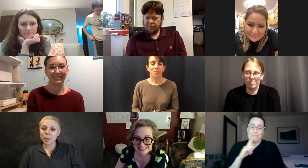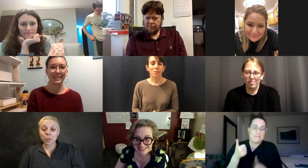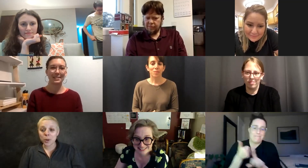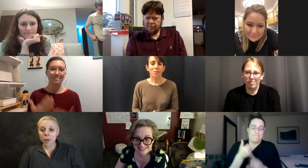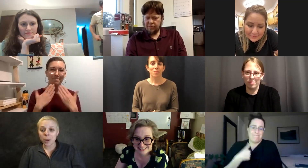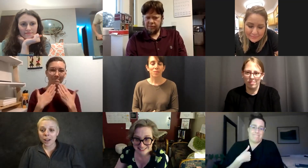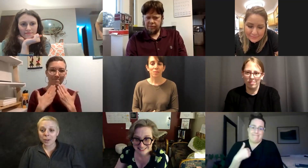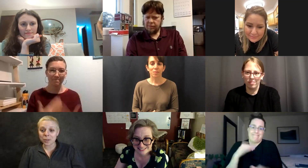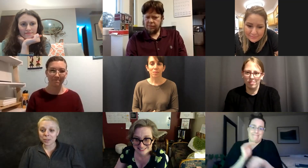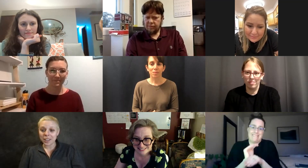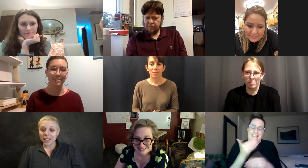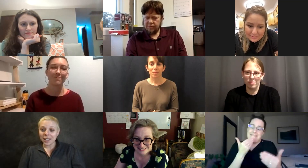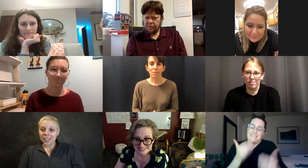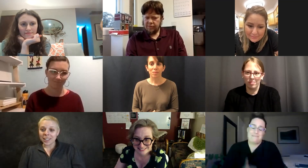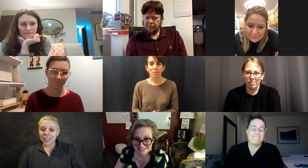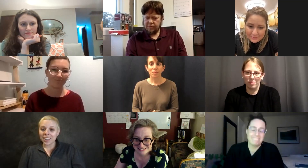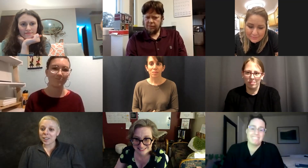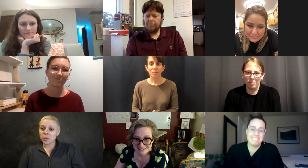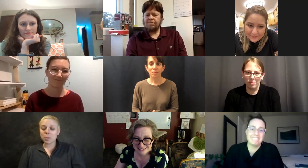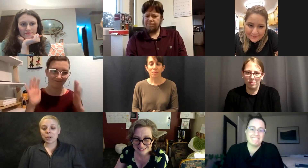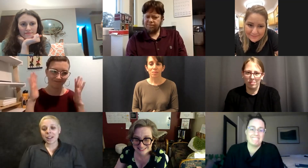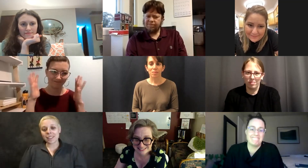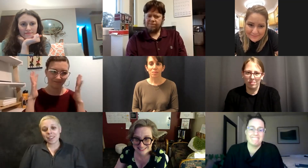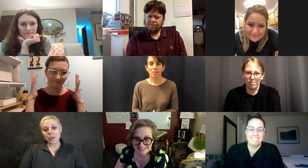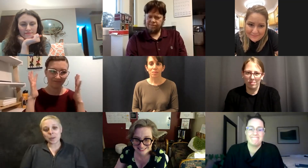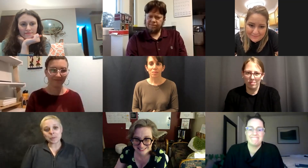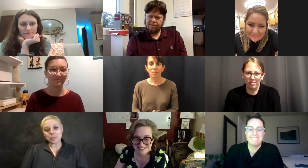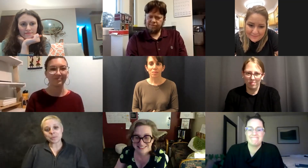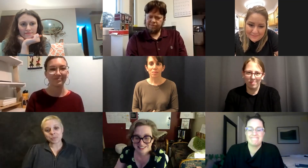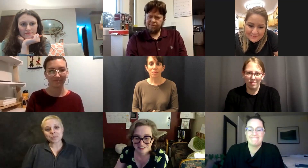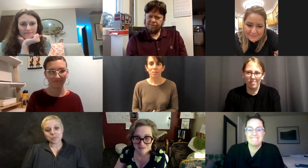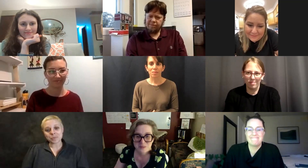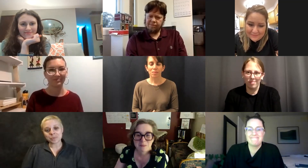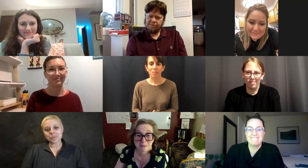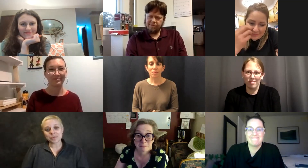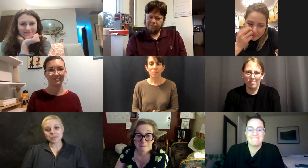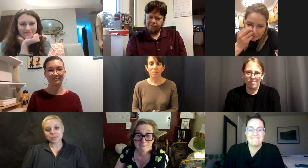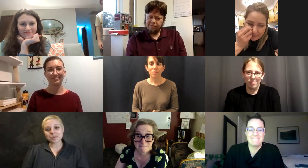sharing about our program. Wow. It's really been a great night. Thank you.